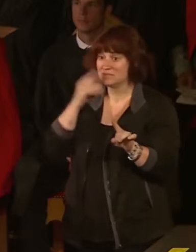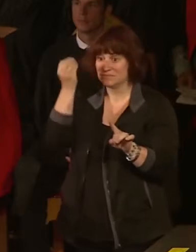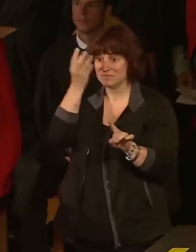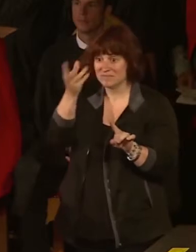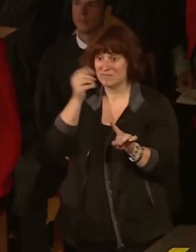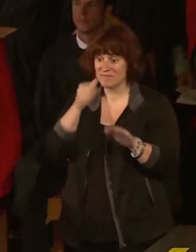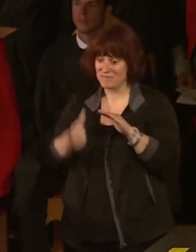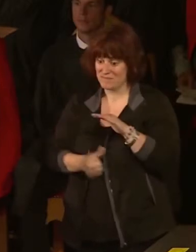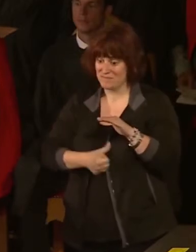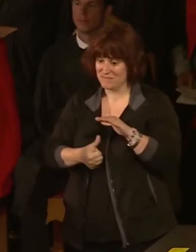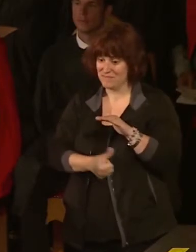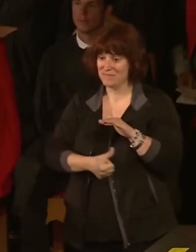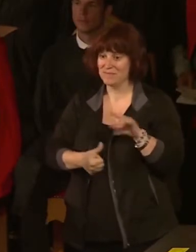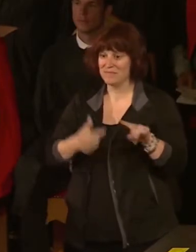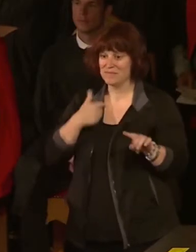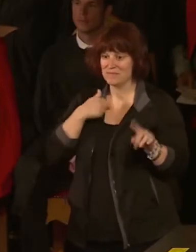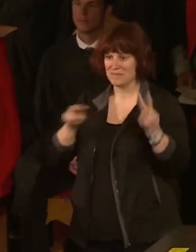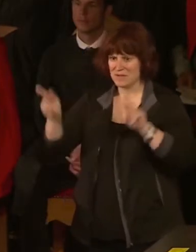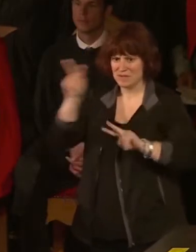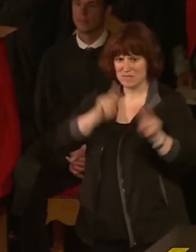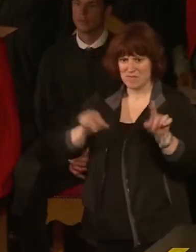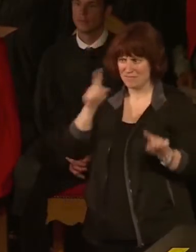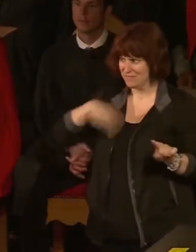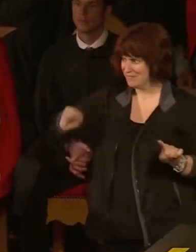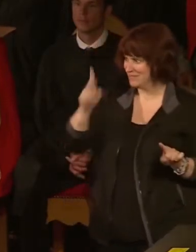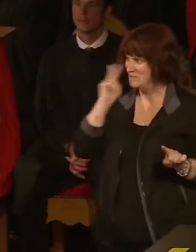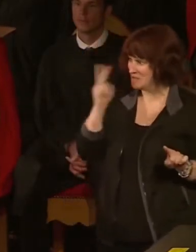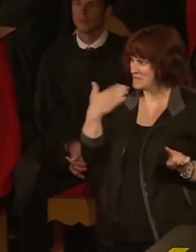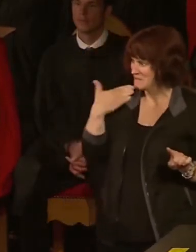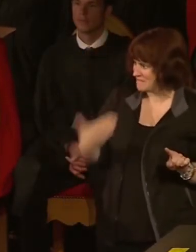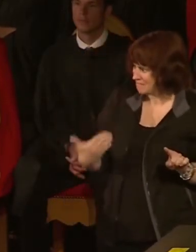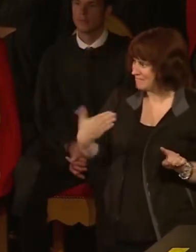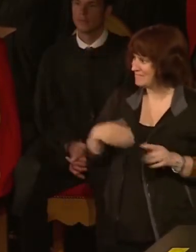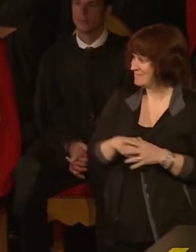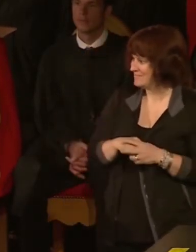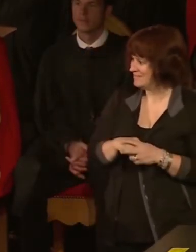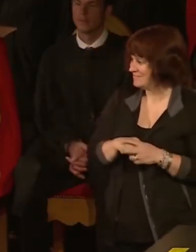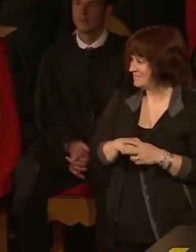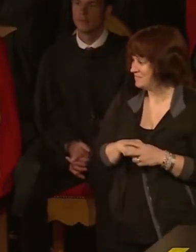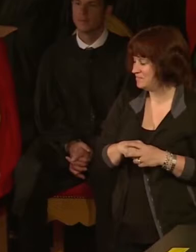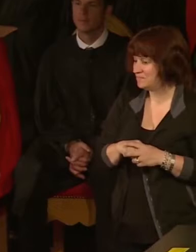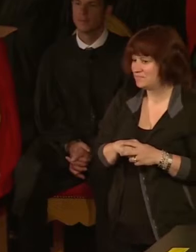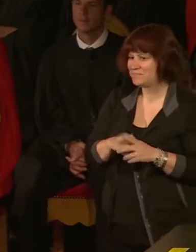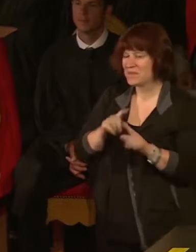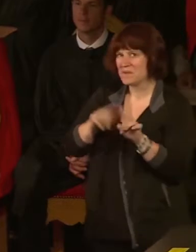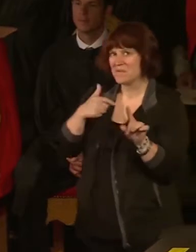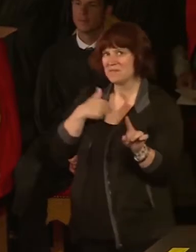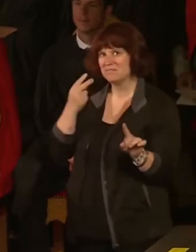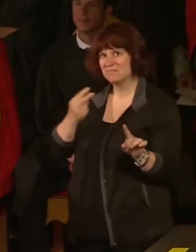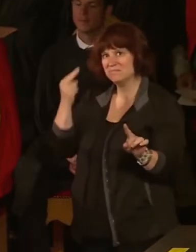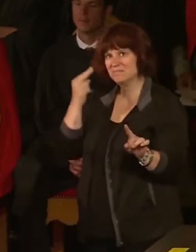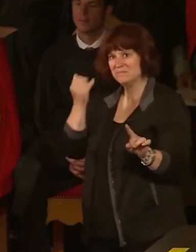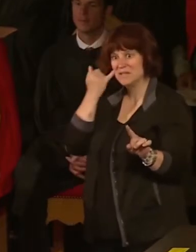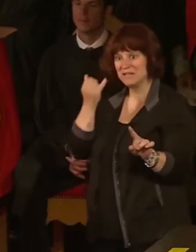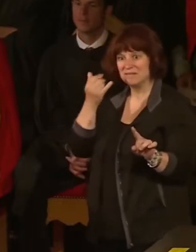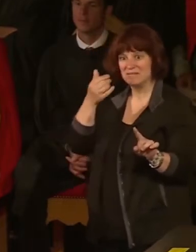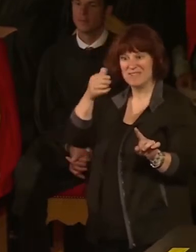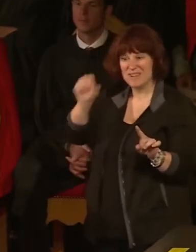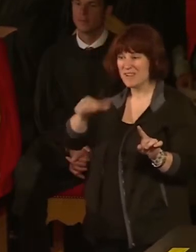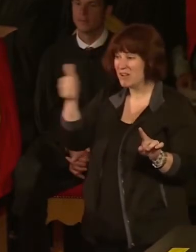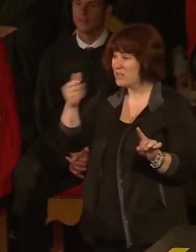downstairs, watching you, you look fabulous. I was thinking, though, that if on any other Friday